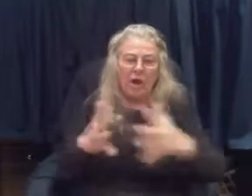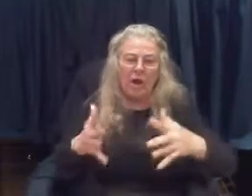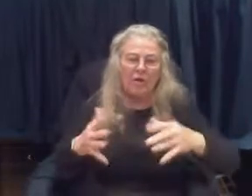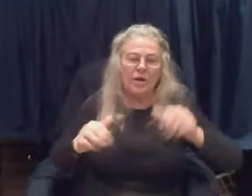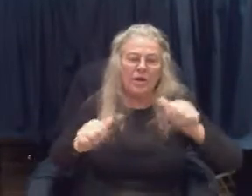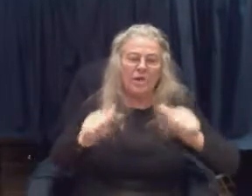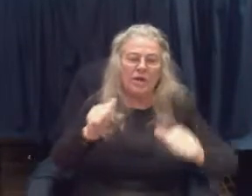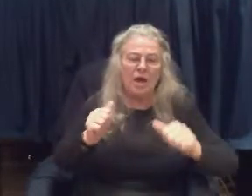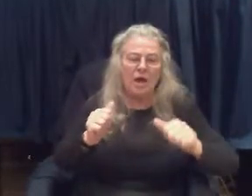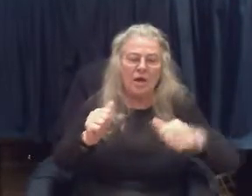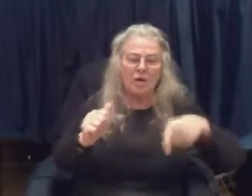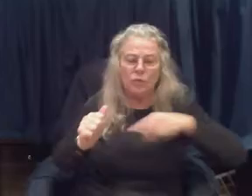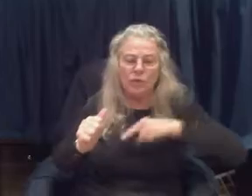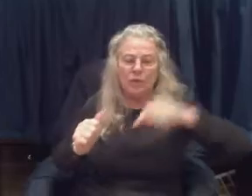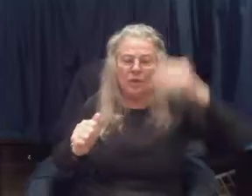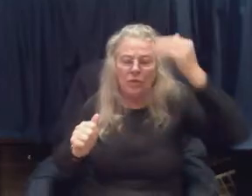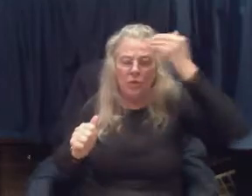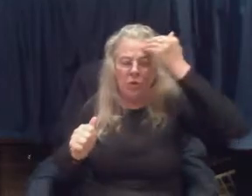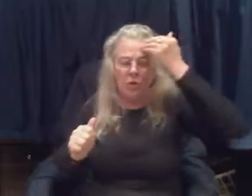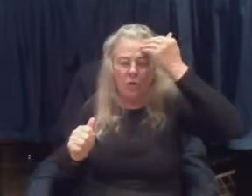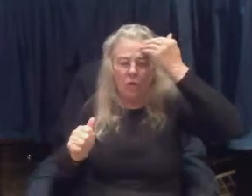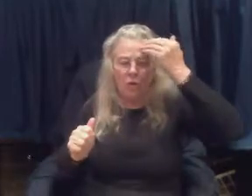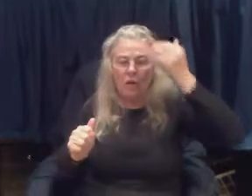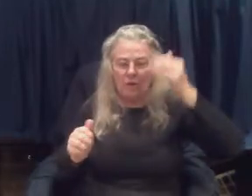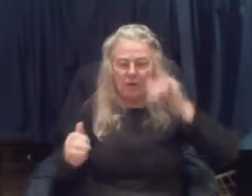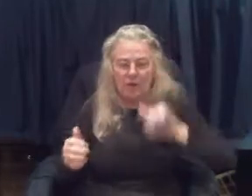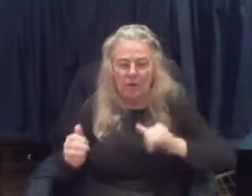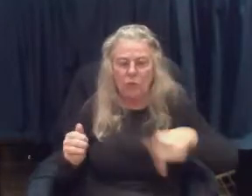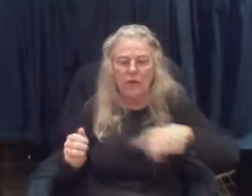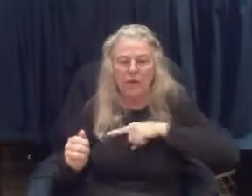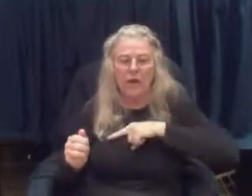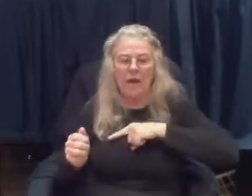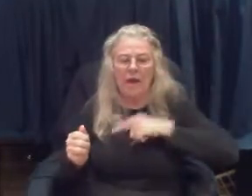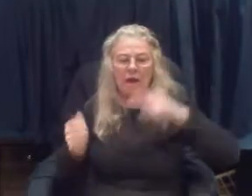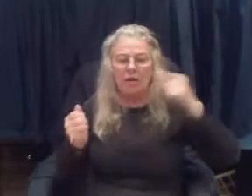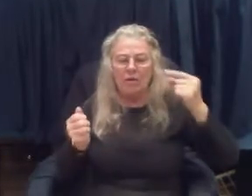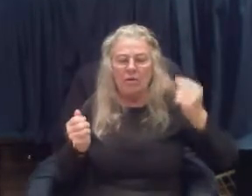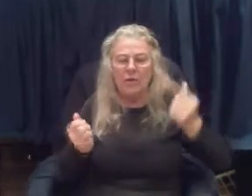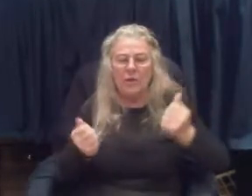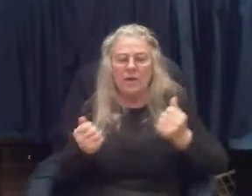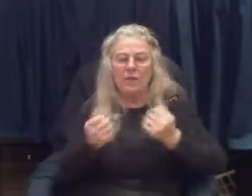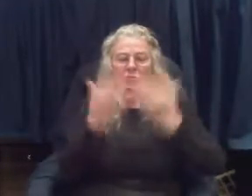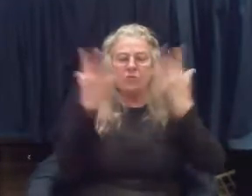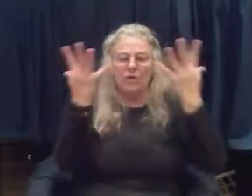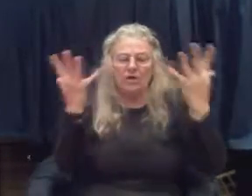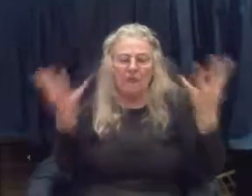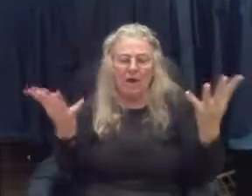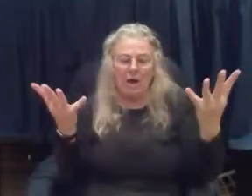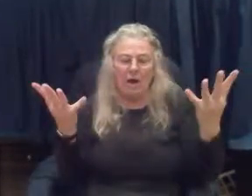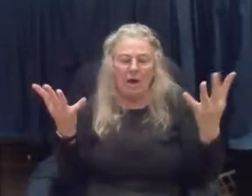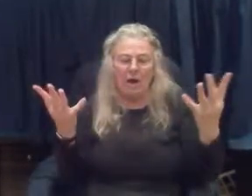without a doubt, we'll know that we have been